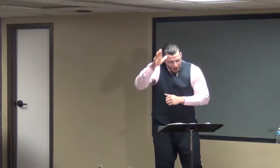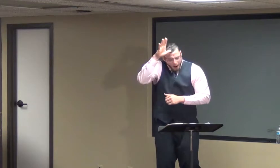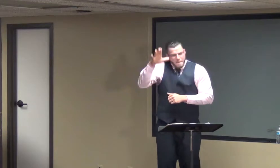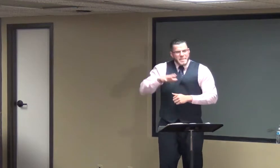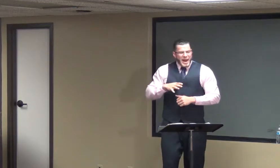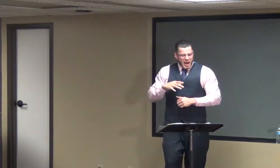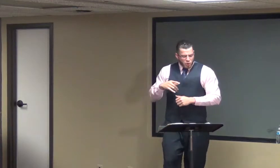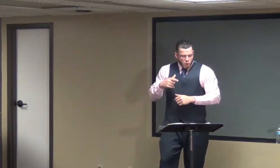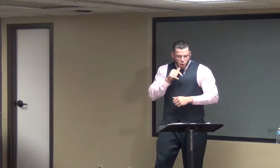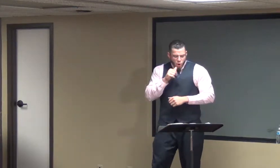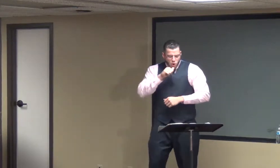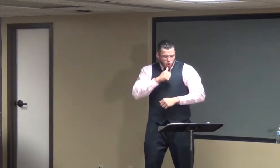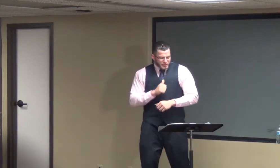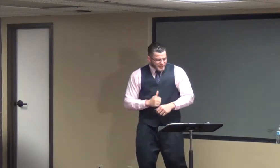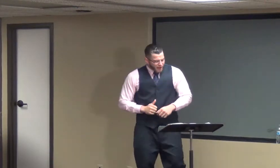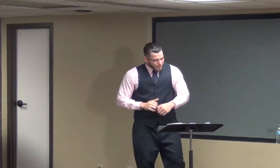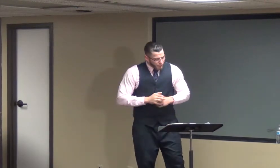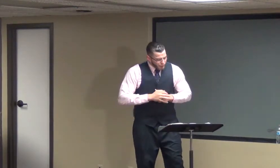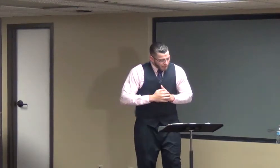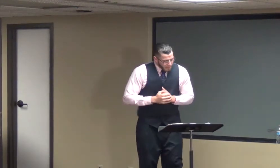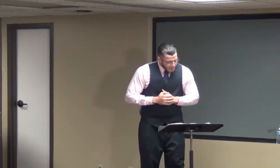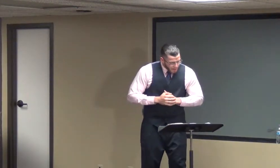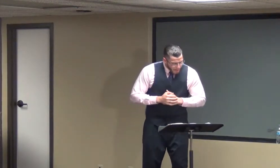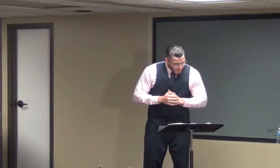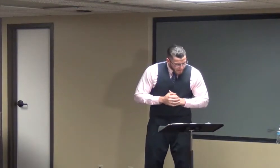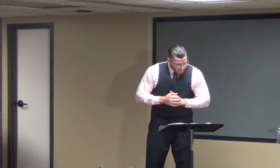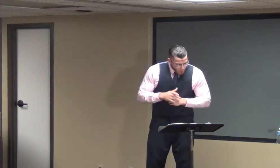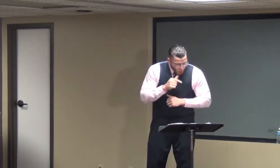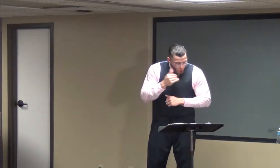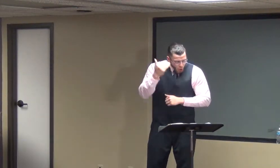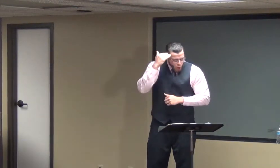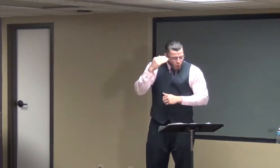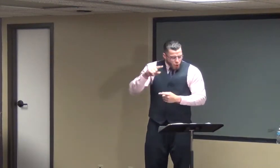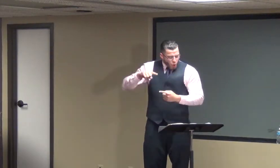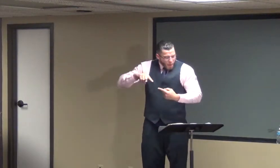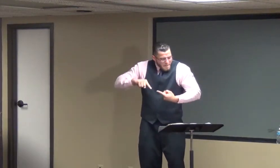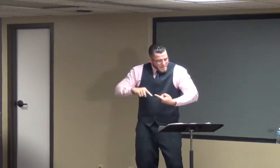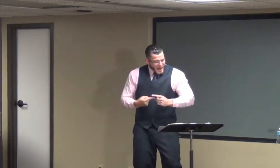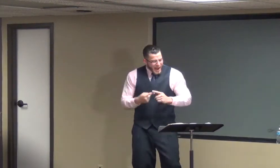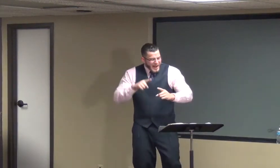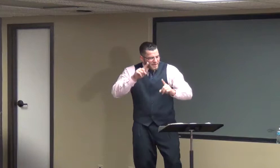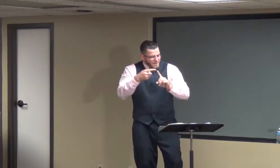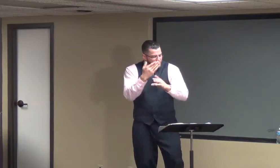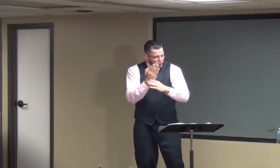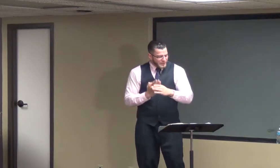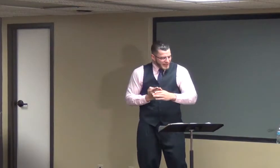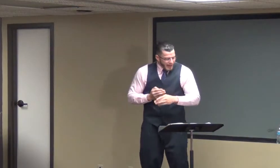a man who suffered, who knew pain